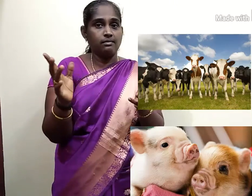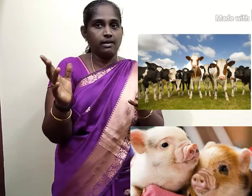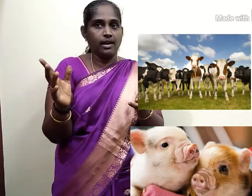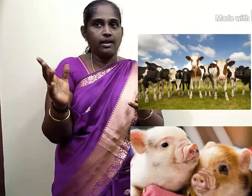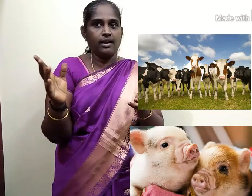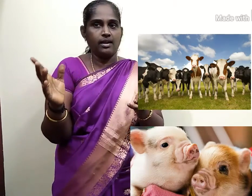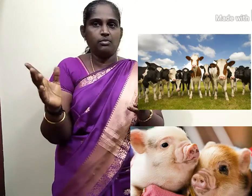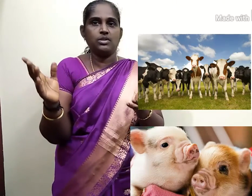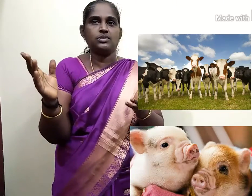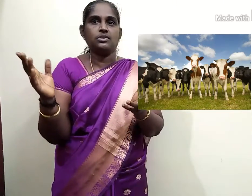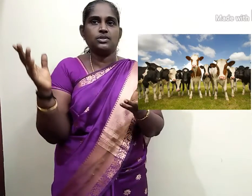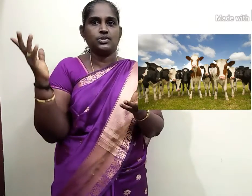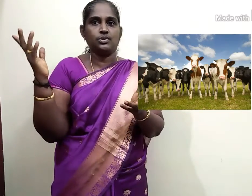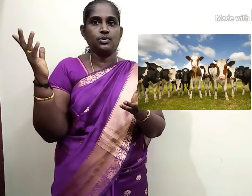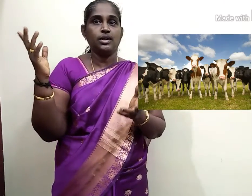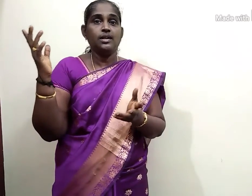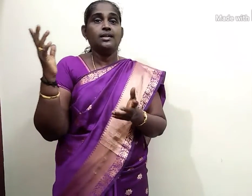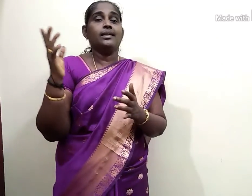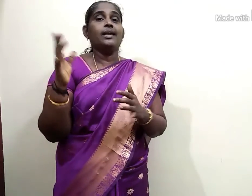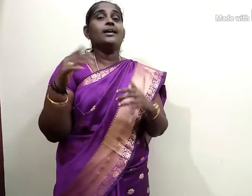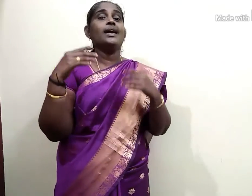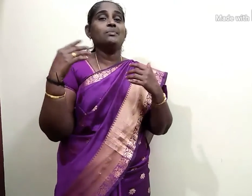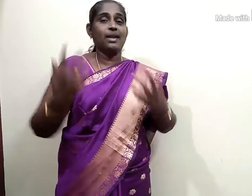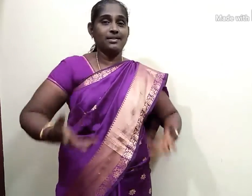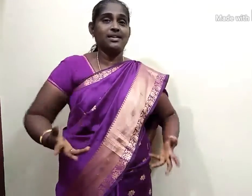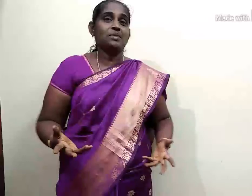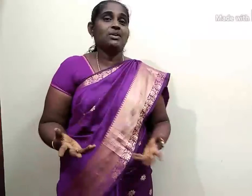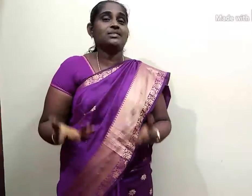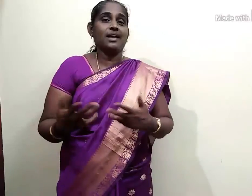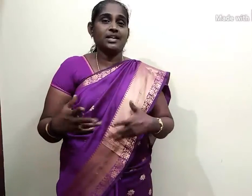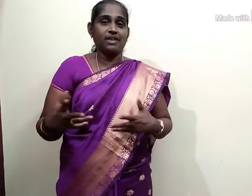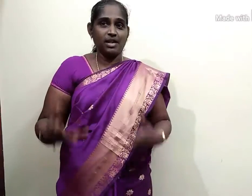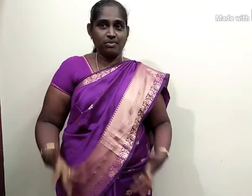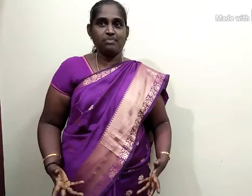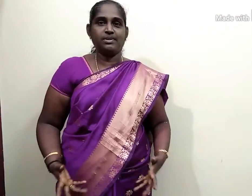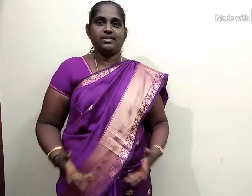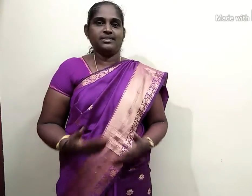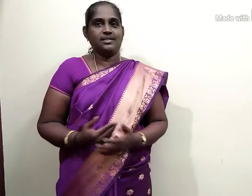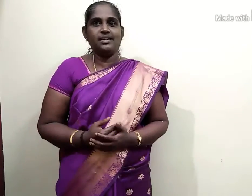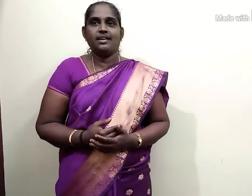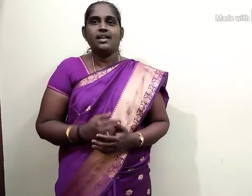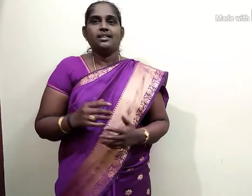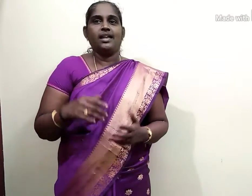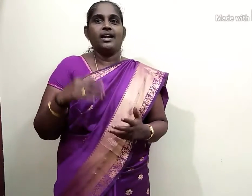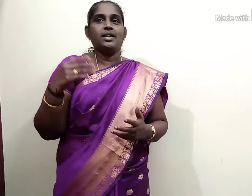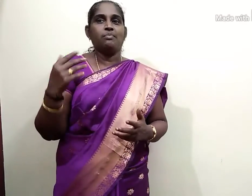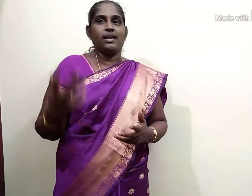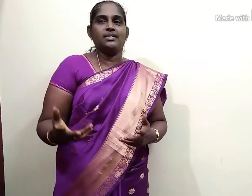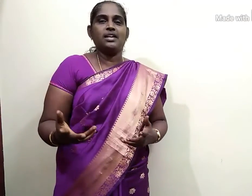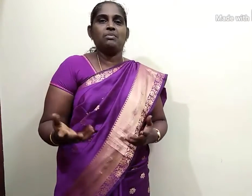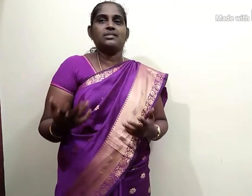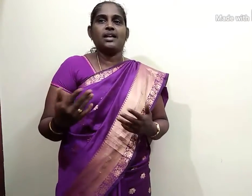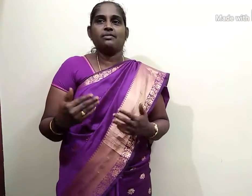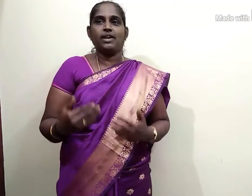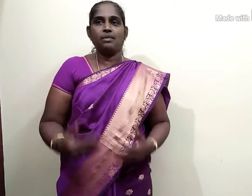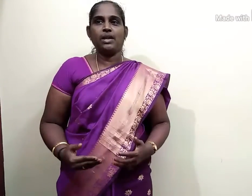hunted wild animals also. They had pet animals like we people, isn't it? They had pet animals like we